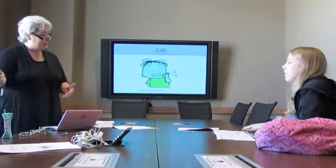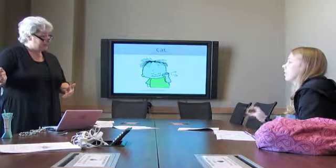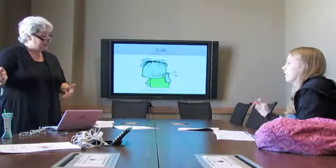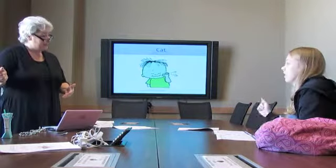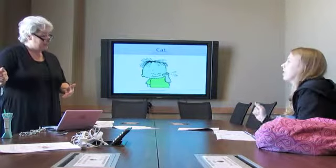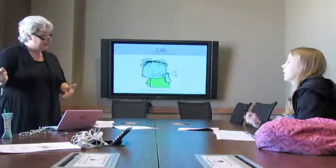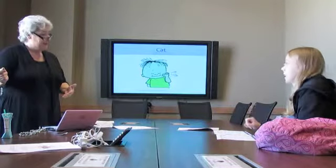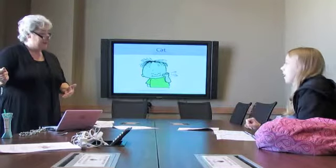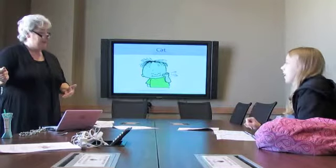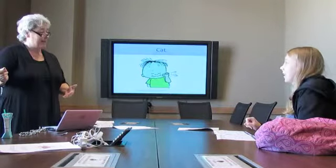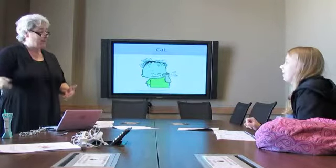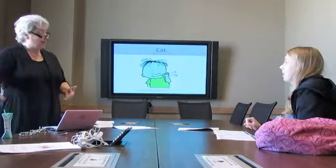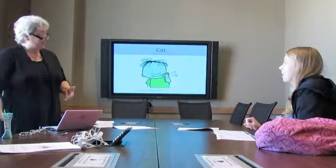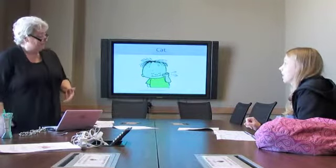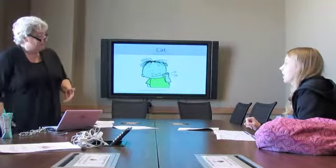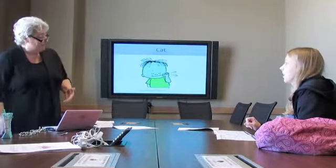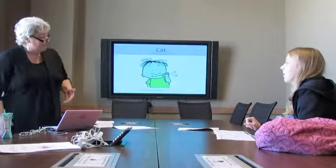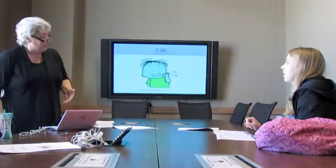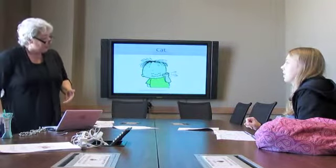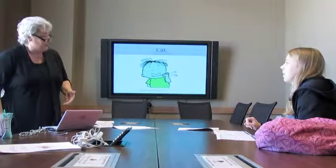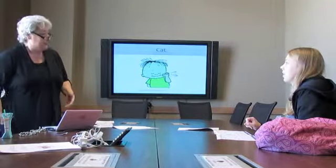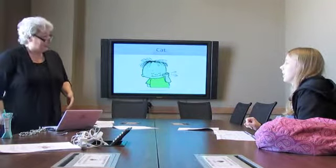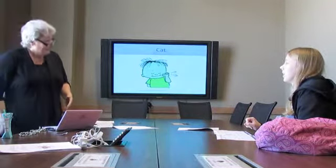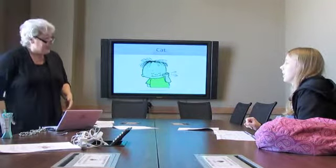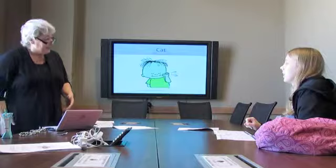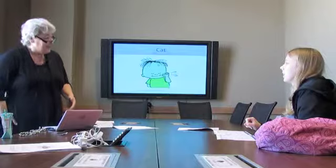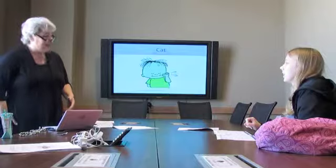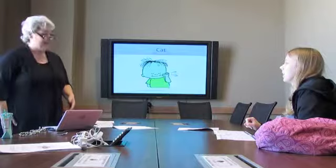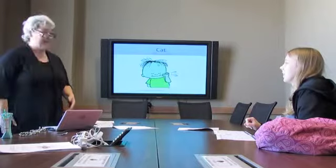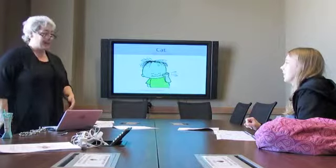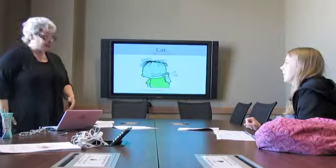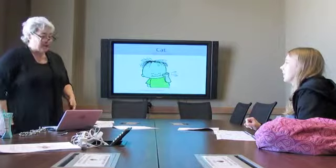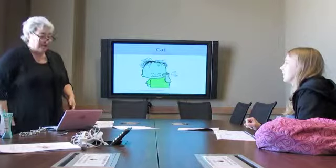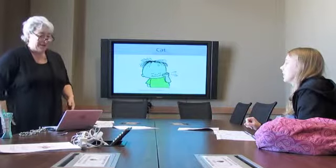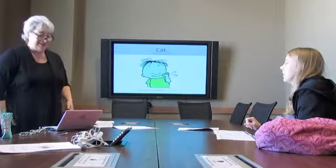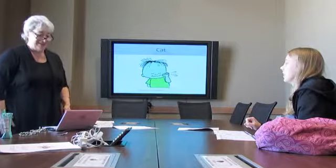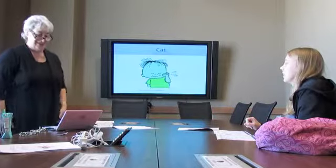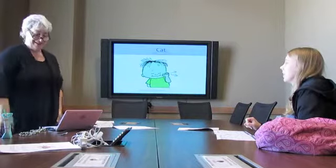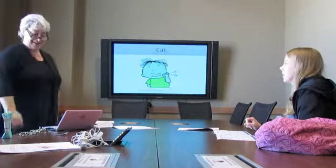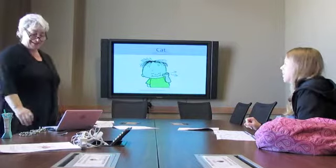or some people just like you're calling the dog.